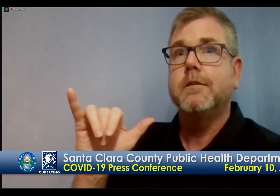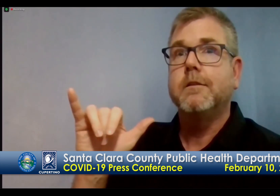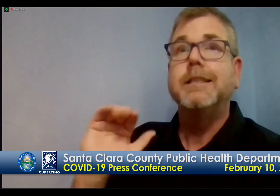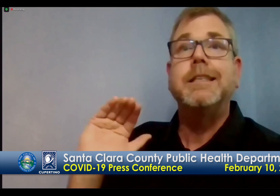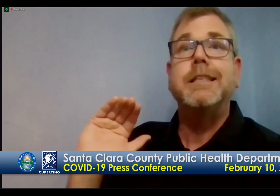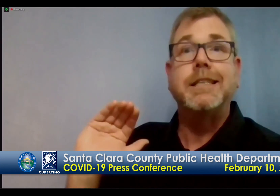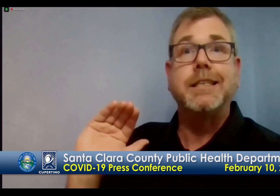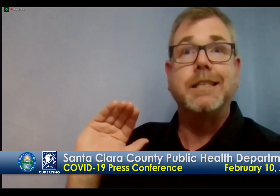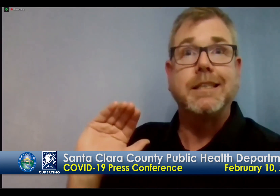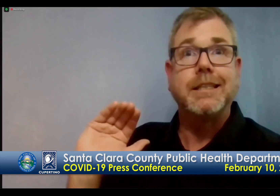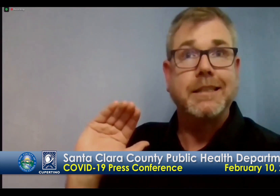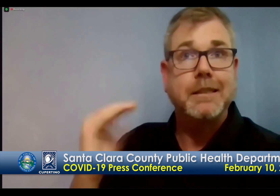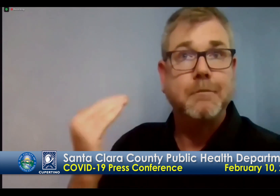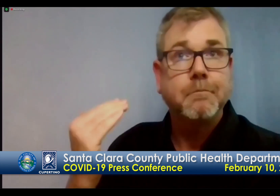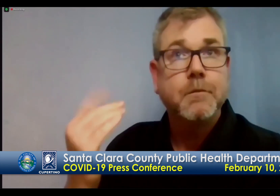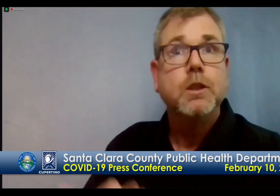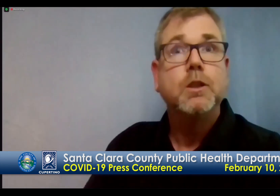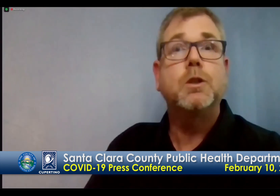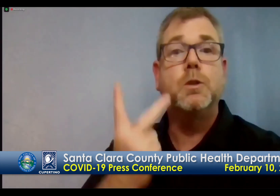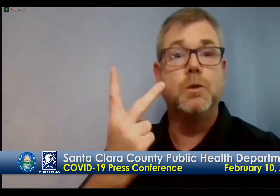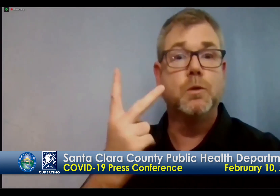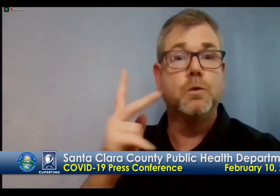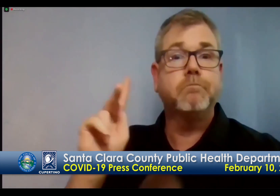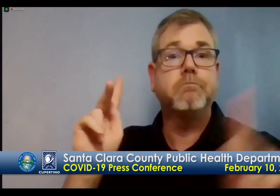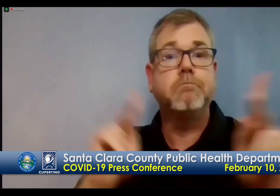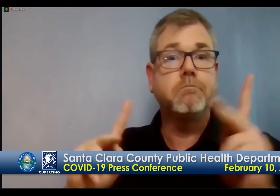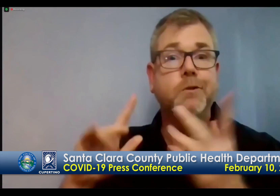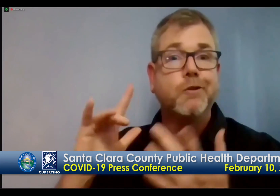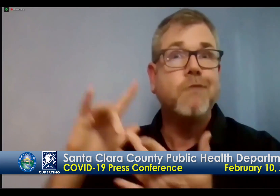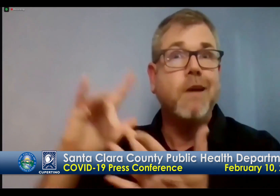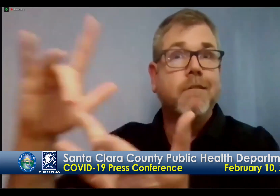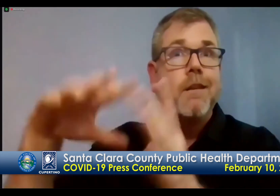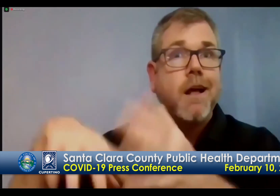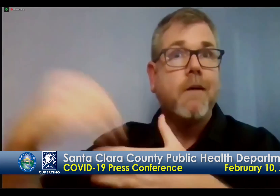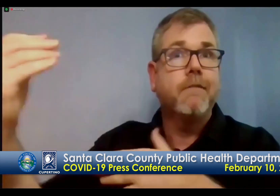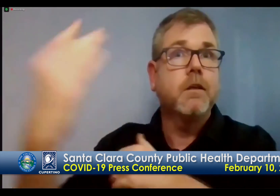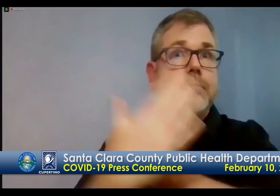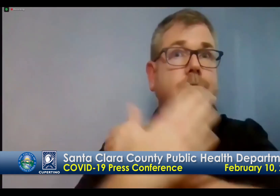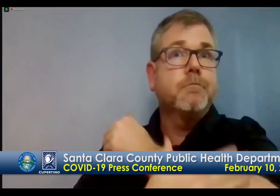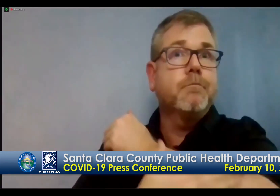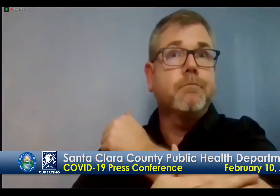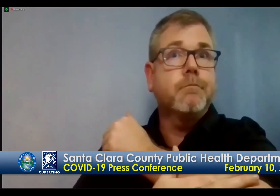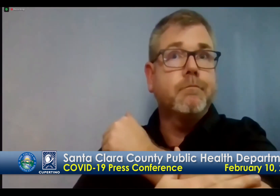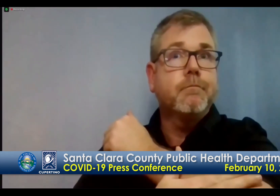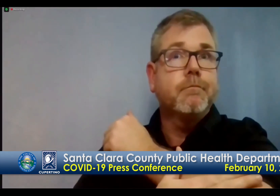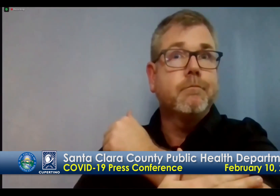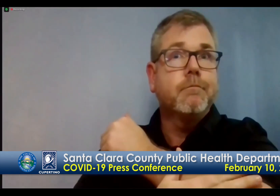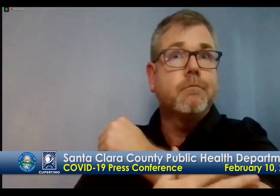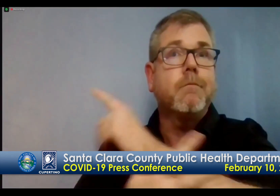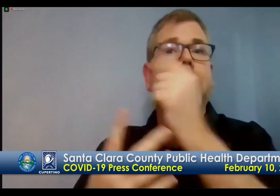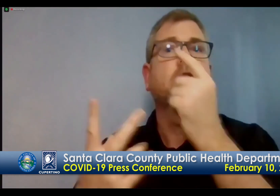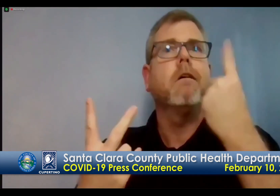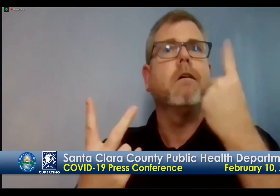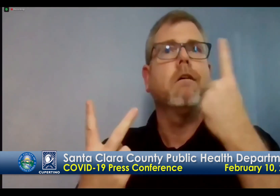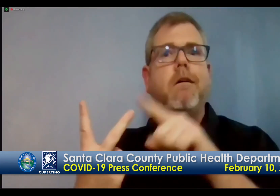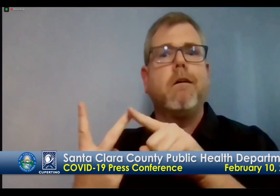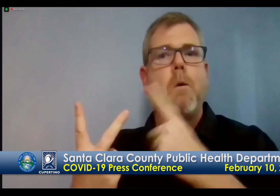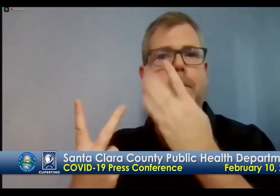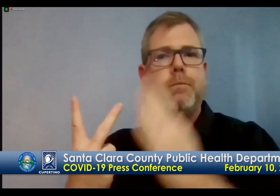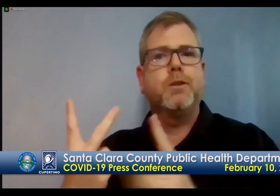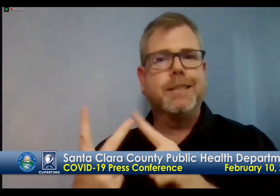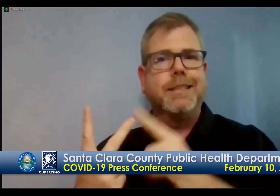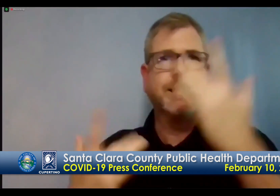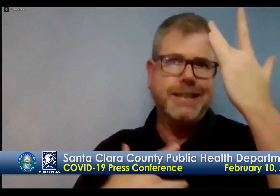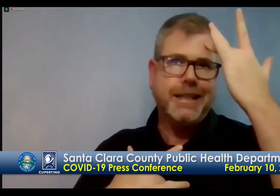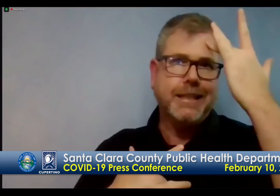one was diagnosed with a new variant. And did you say that that person did not contract the virus while traveling?